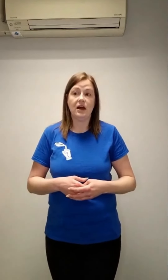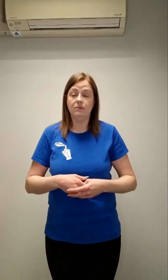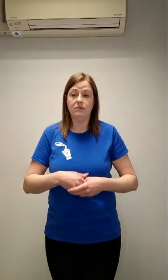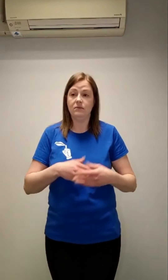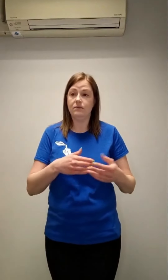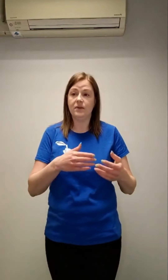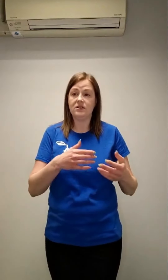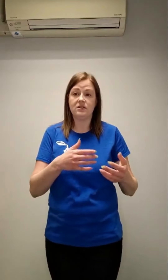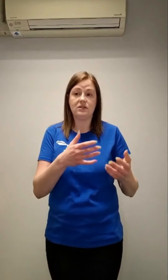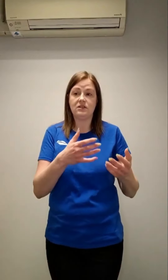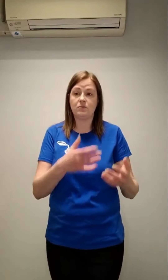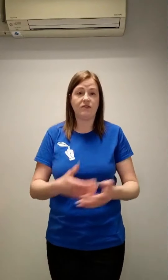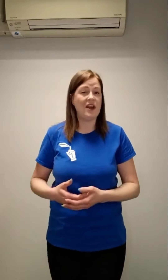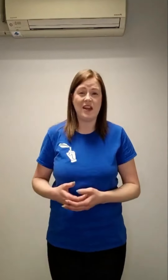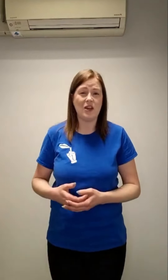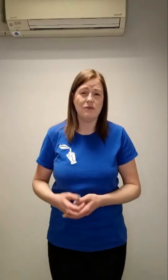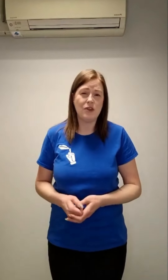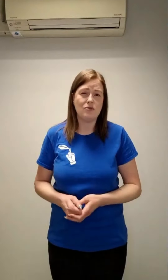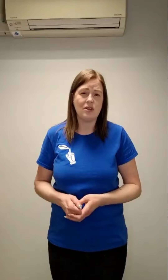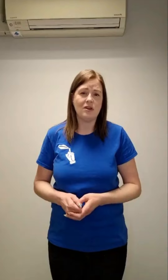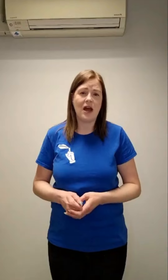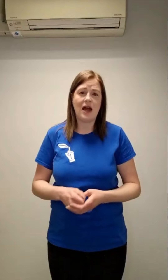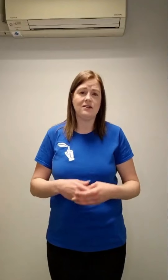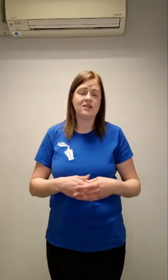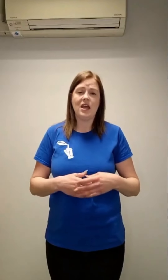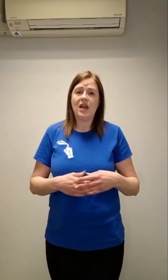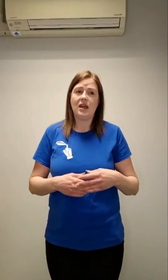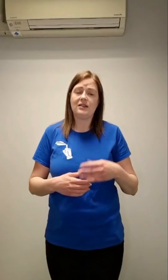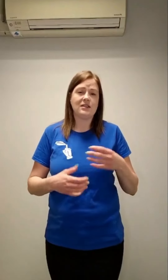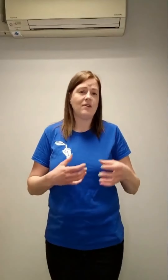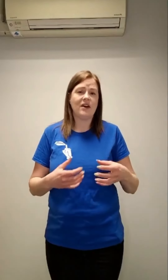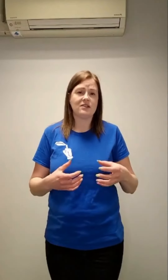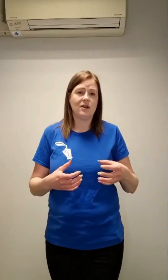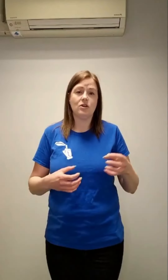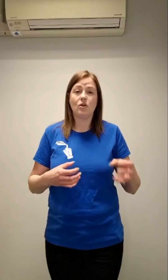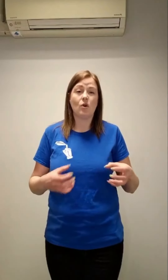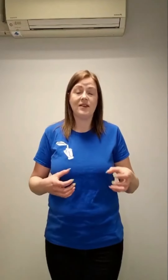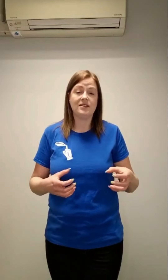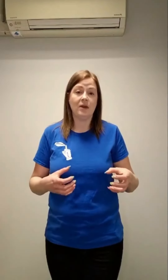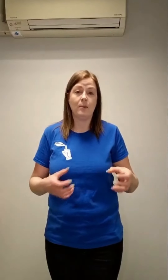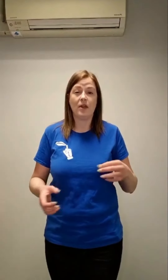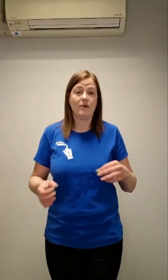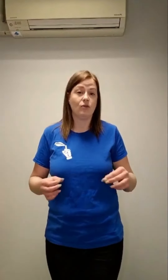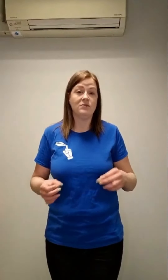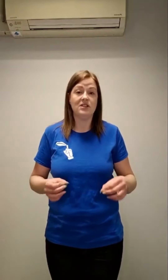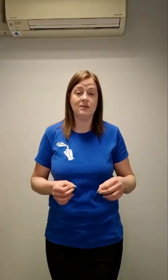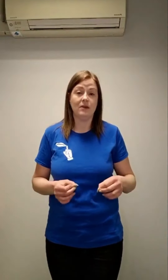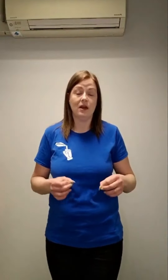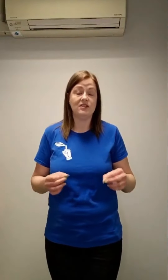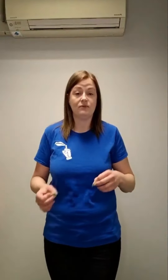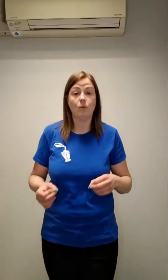to prevent any confusion, and some of our signs look quite similar but they're performed in different